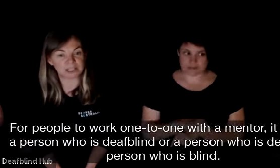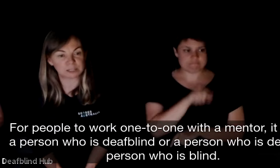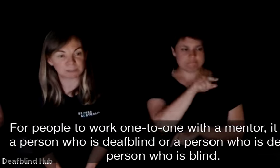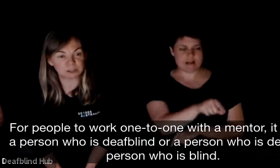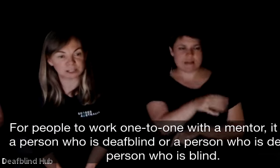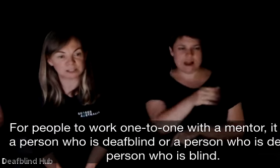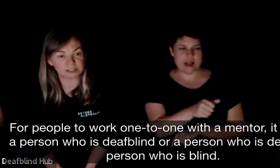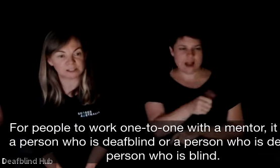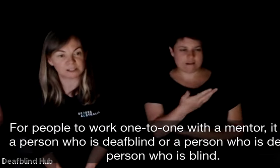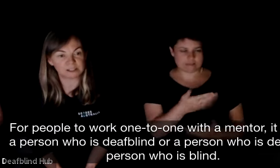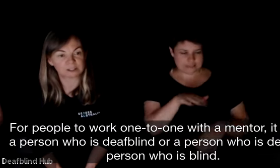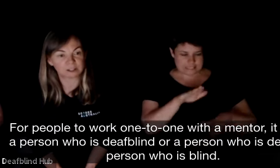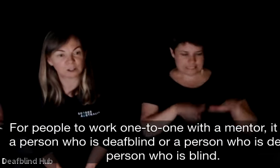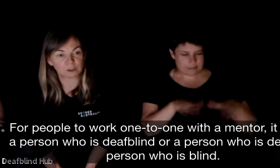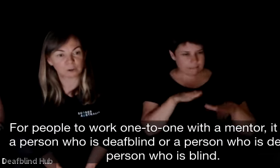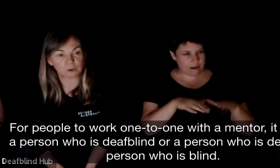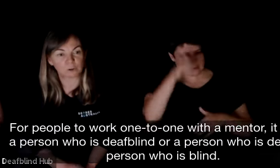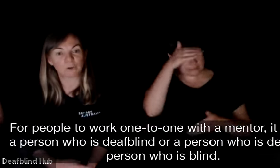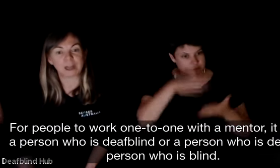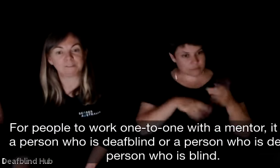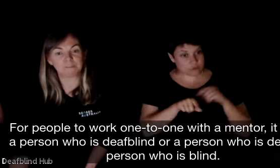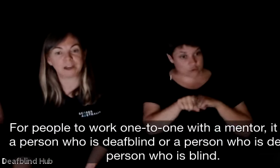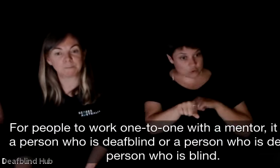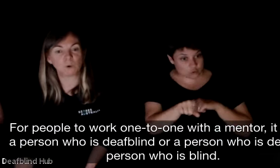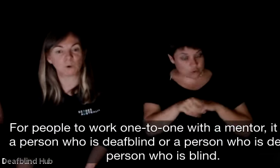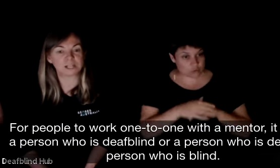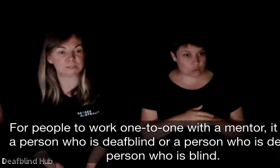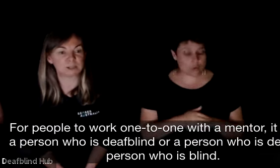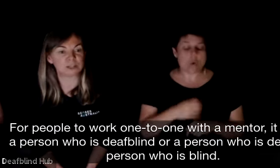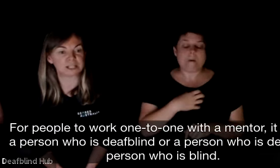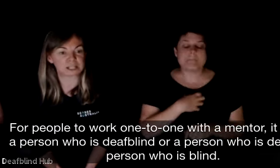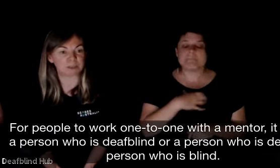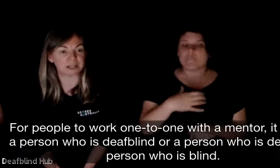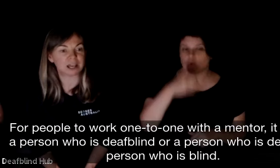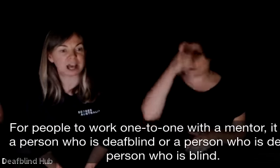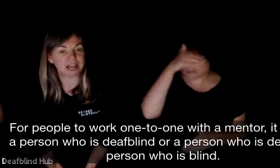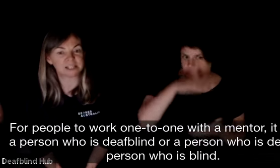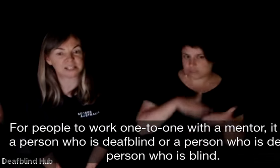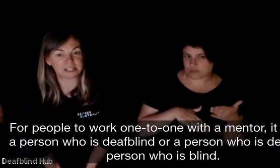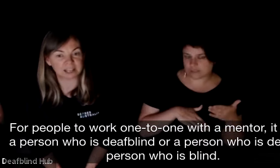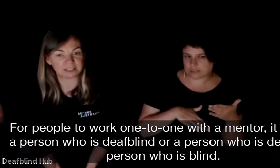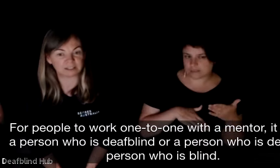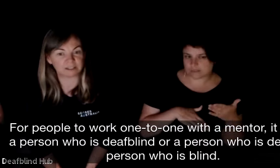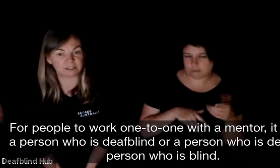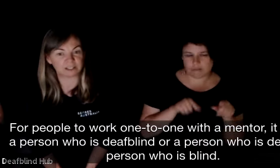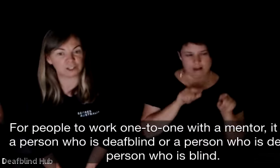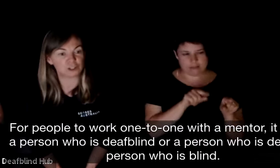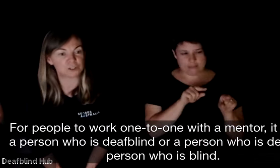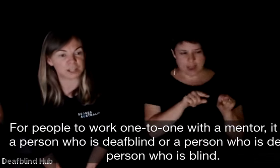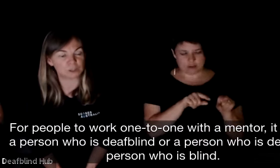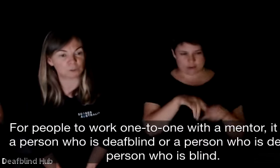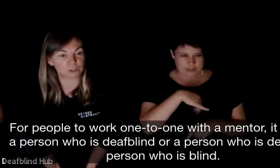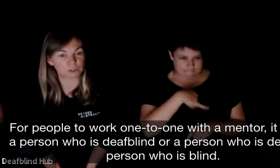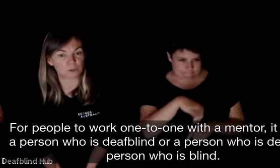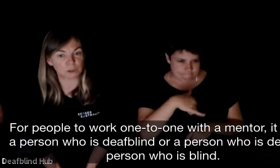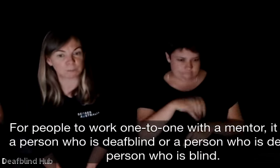similar experiences or have had more experience but understand the issues